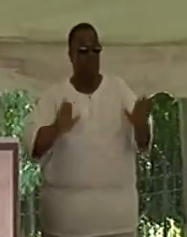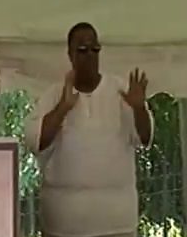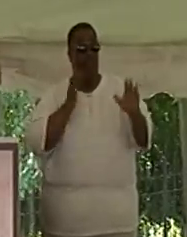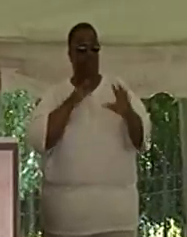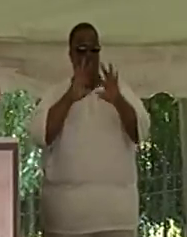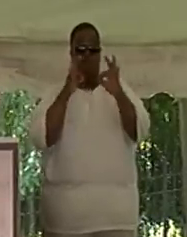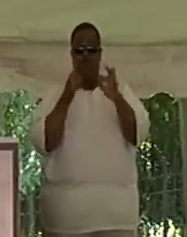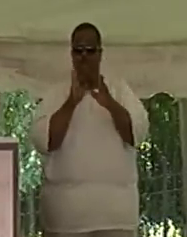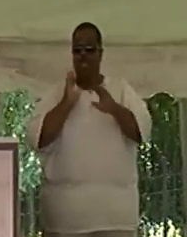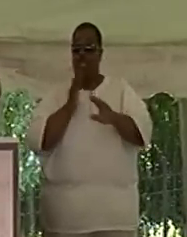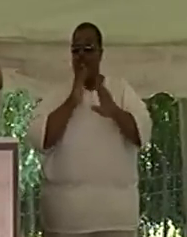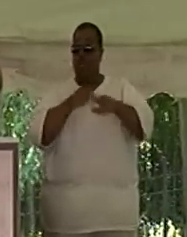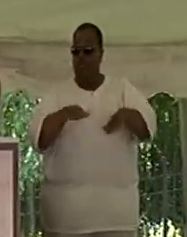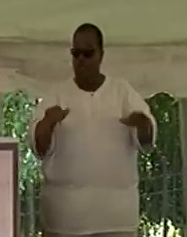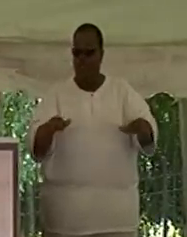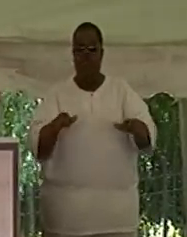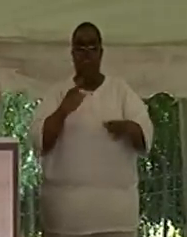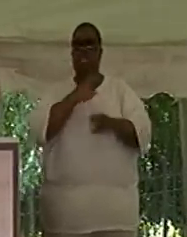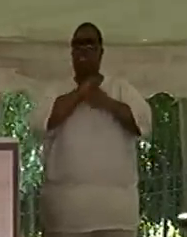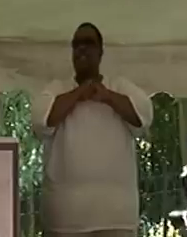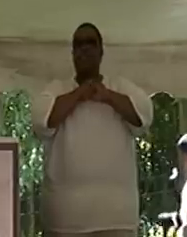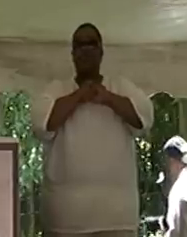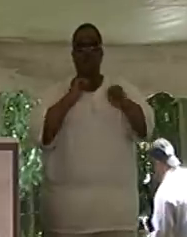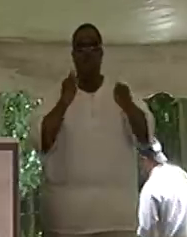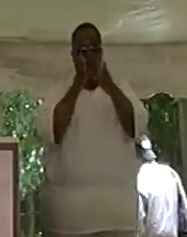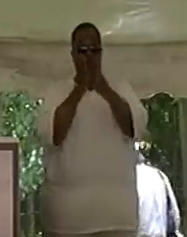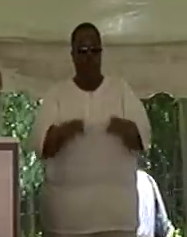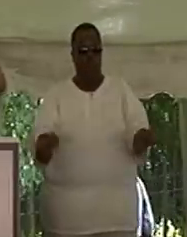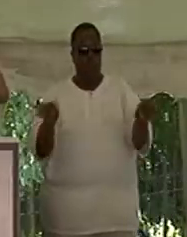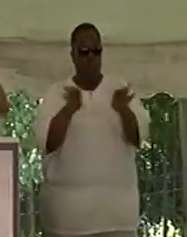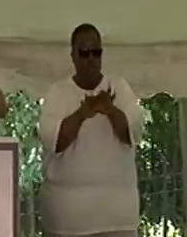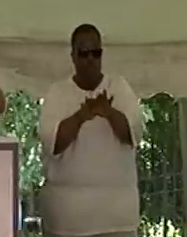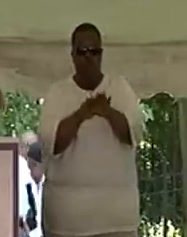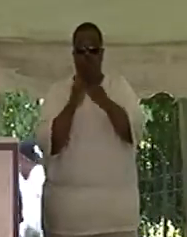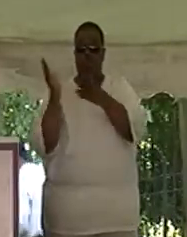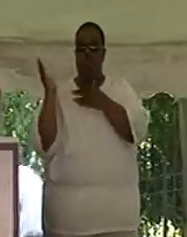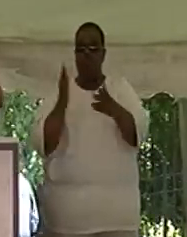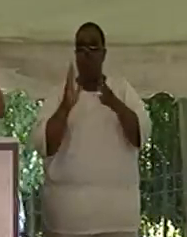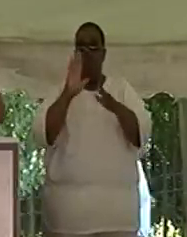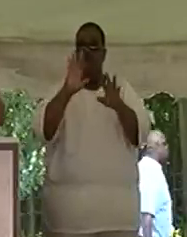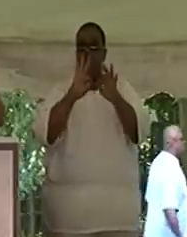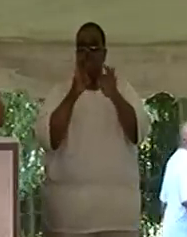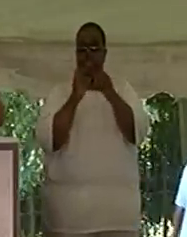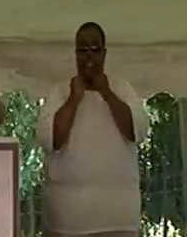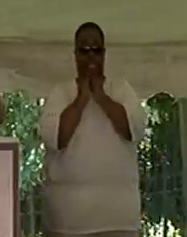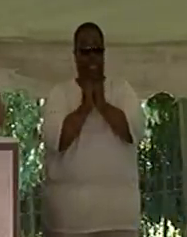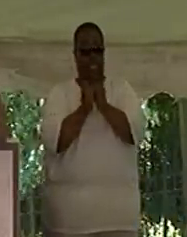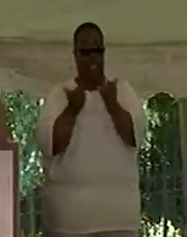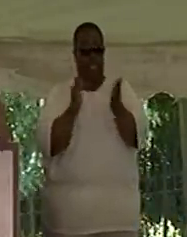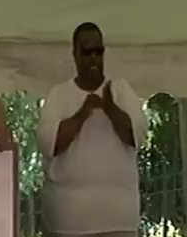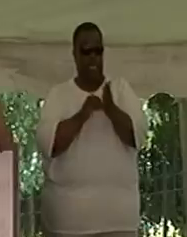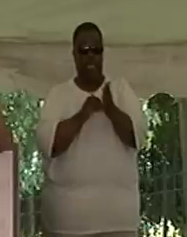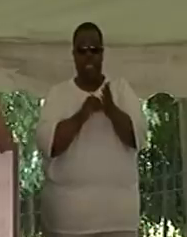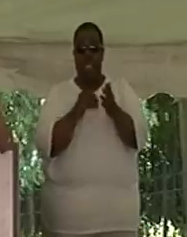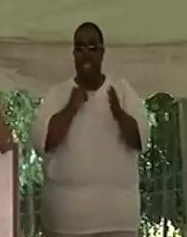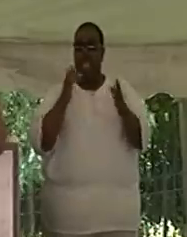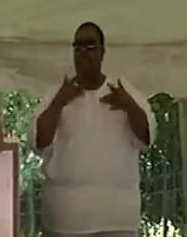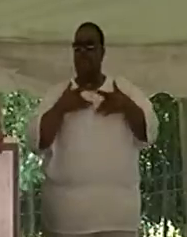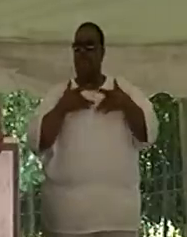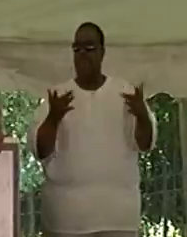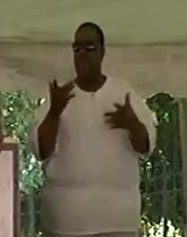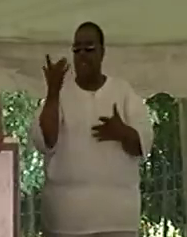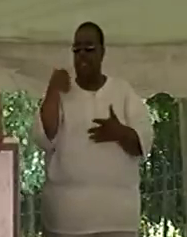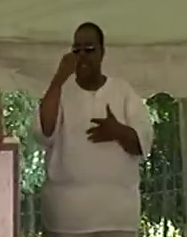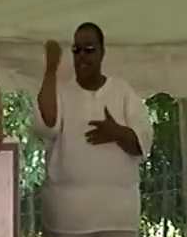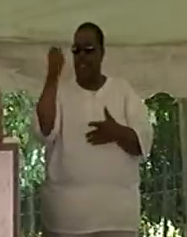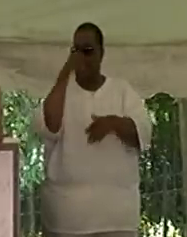our families and our children. There is nothing that's more important than being able to bring them back together again. I was at an event